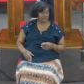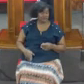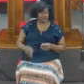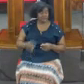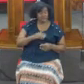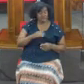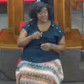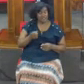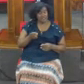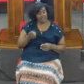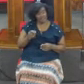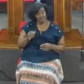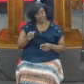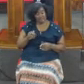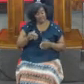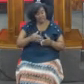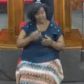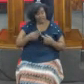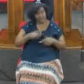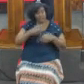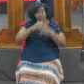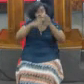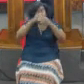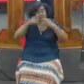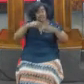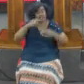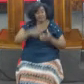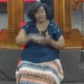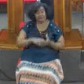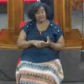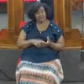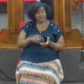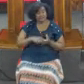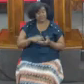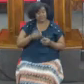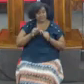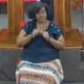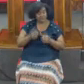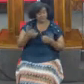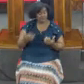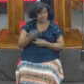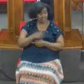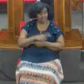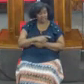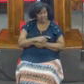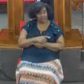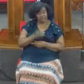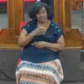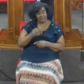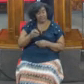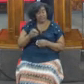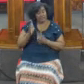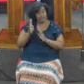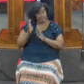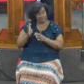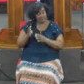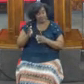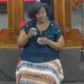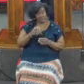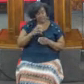Charles, before he went on to heaven, said this, and this is still applicable today. It's applicable in the Bahamas. He said,